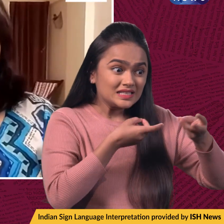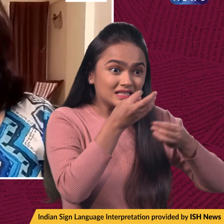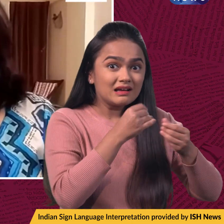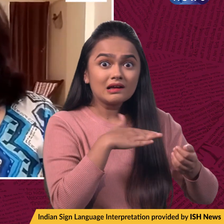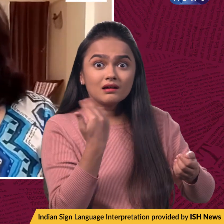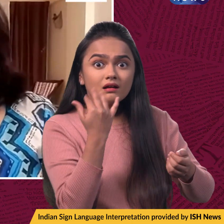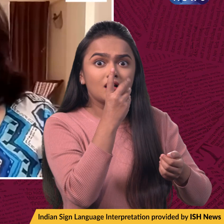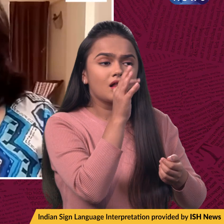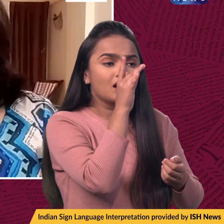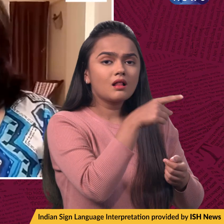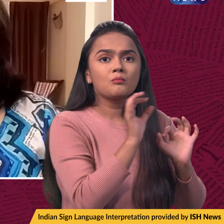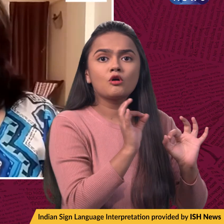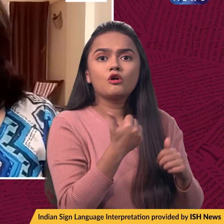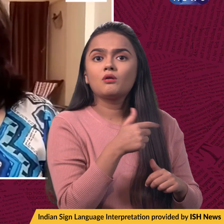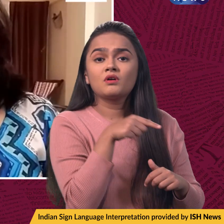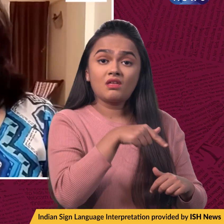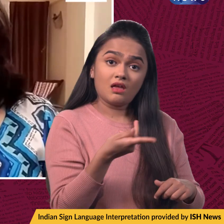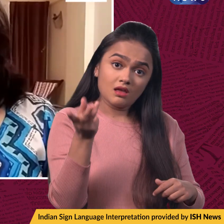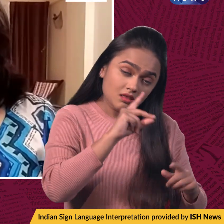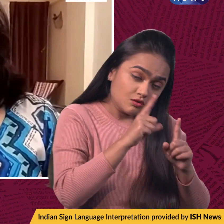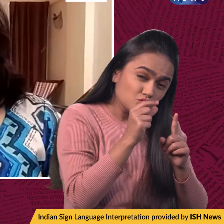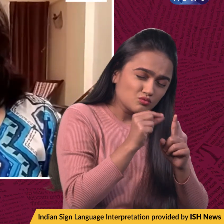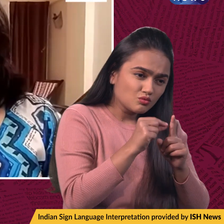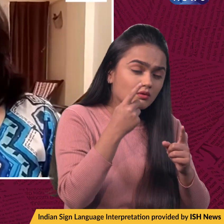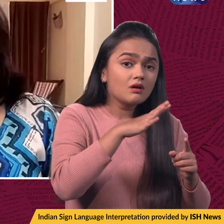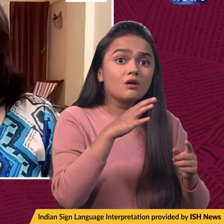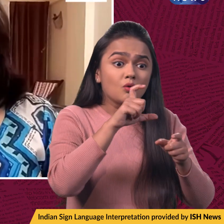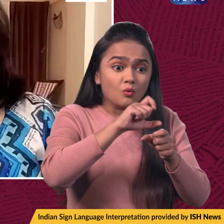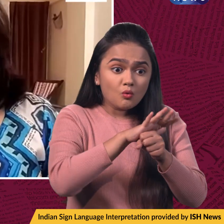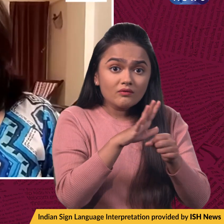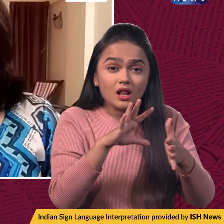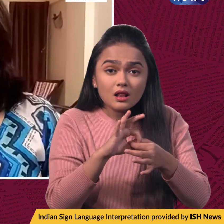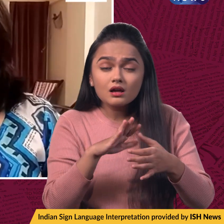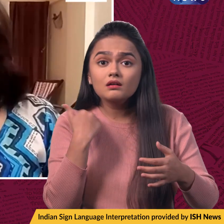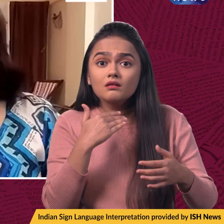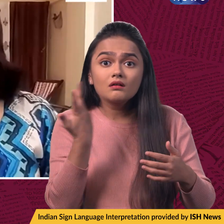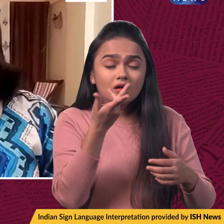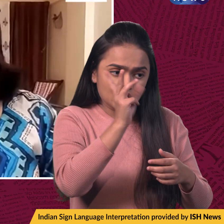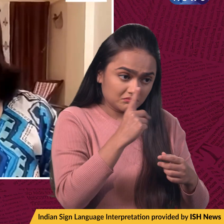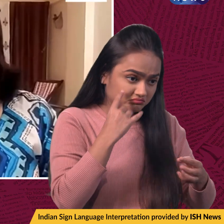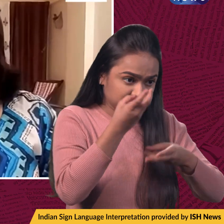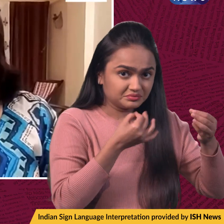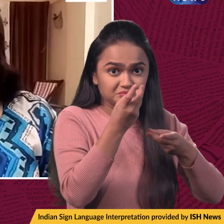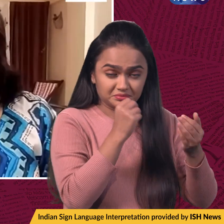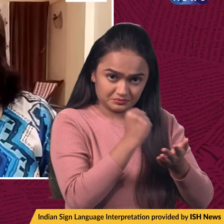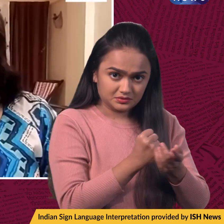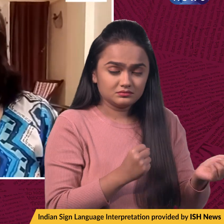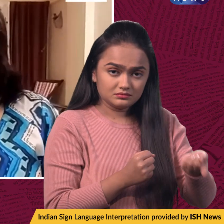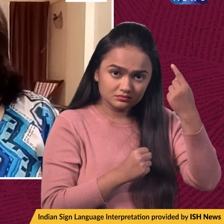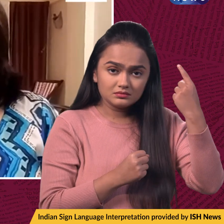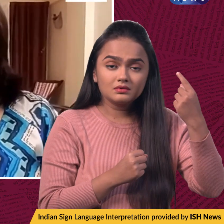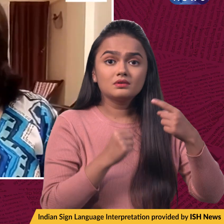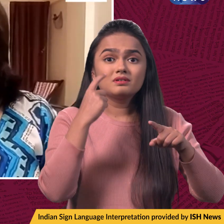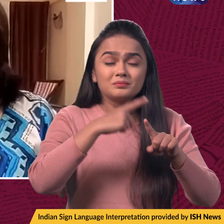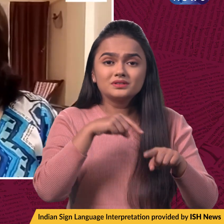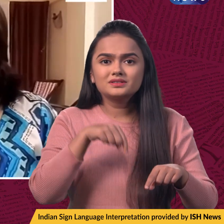is not true. Now they will have to redo the official figures after this exercise, end quote. Now the bench has also,